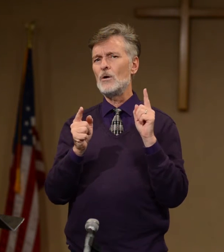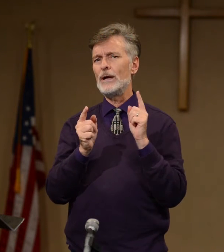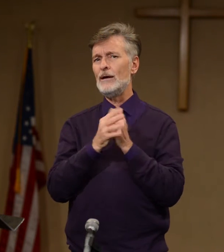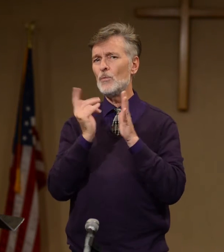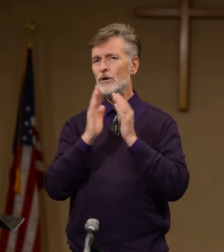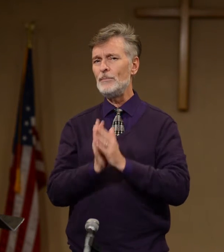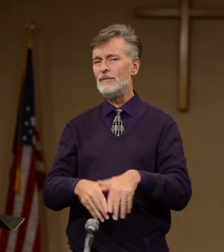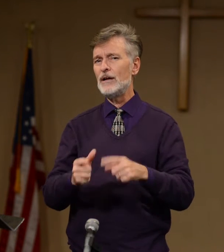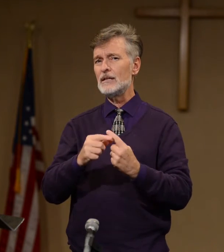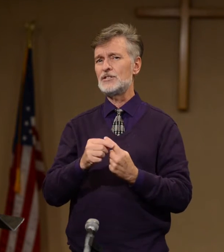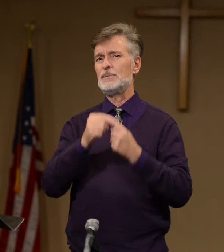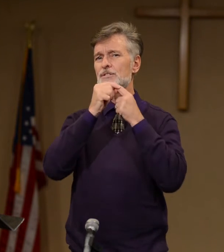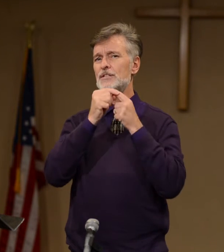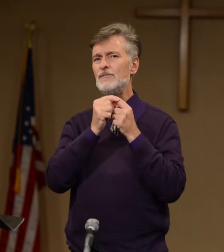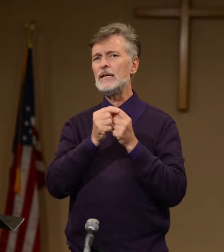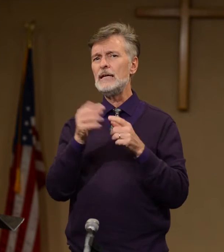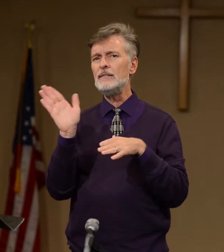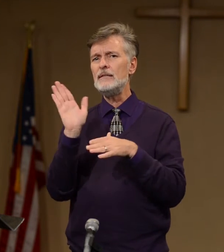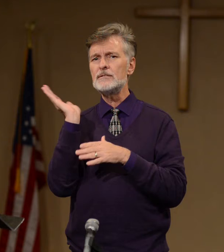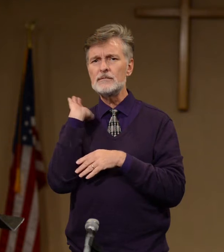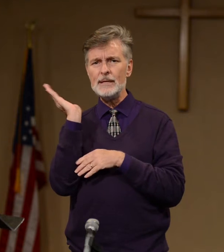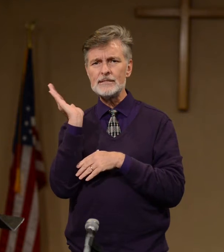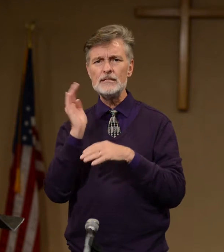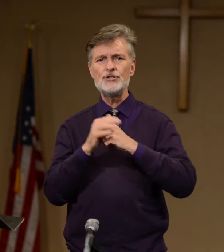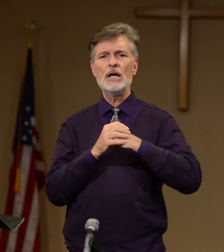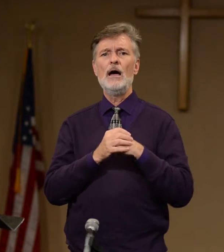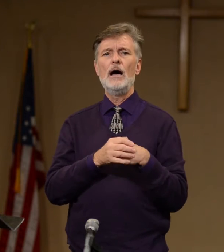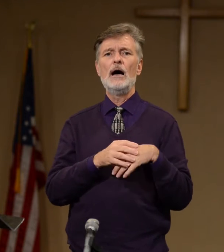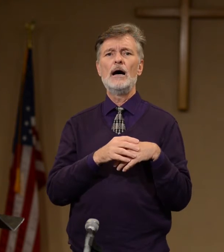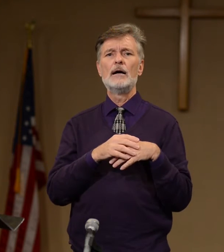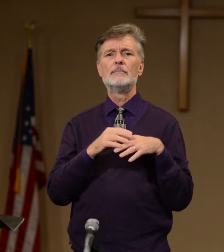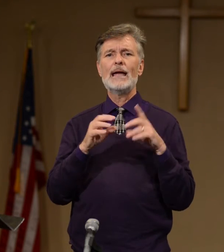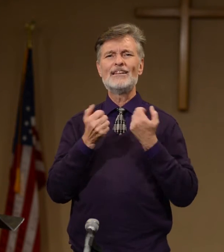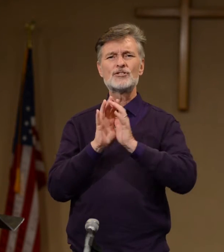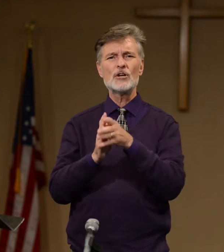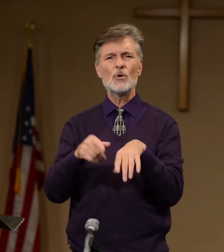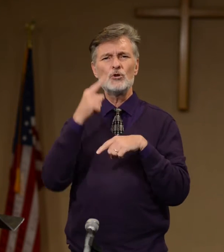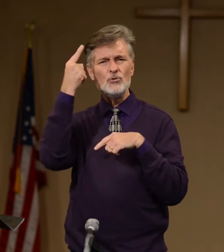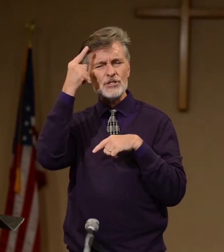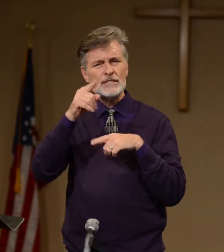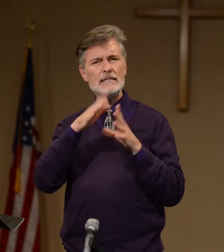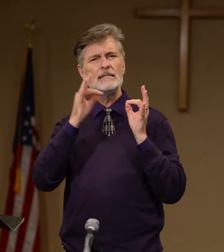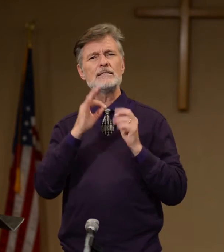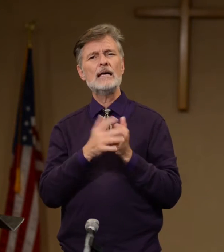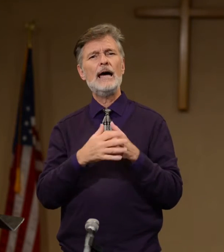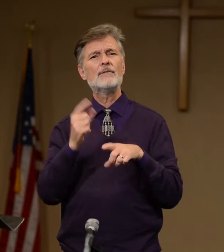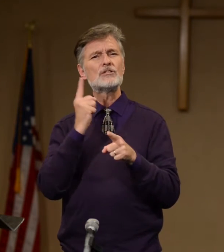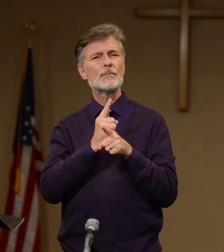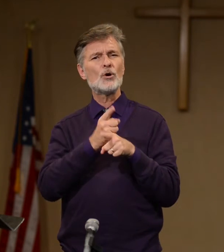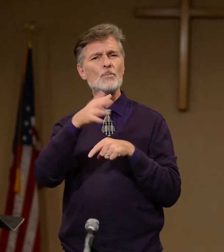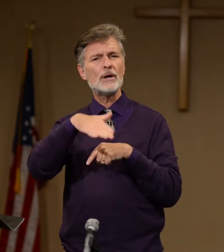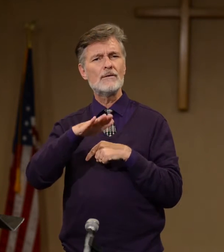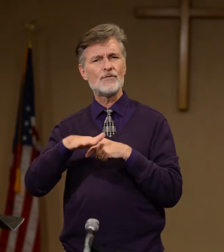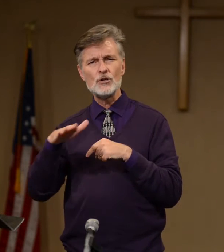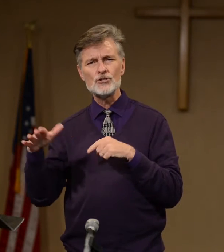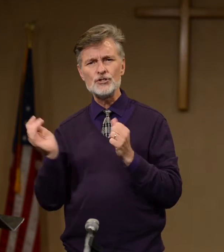it will be very specific in this message. And so you just need to decide if it's appropriate for your